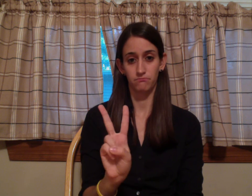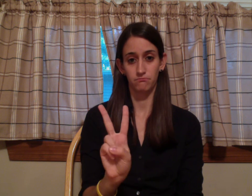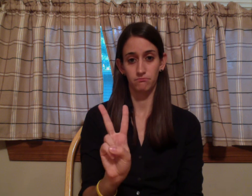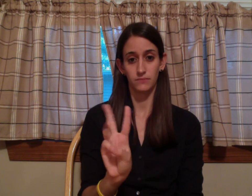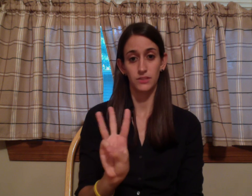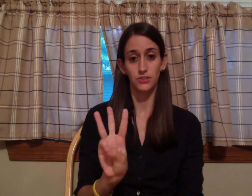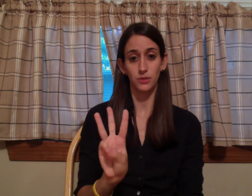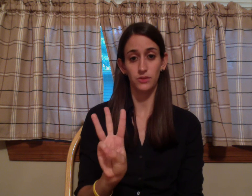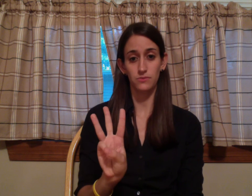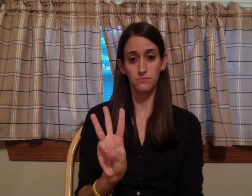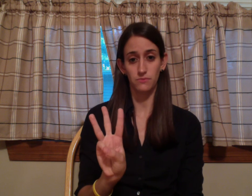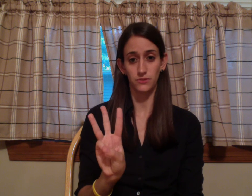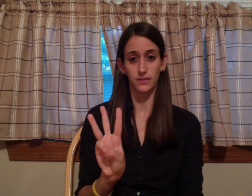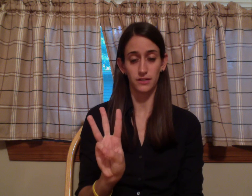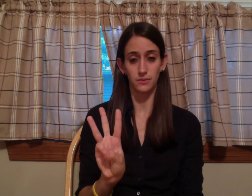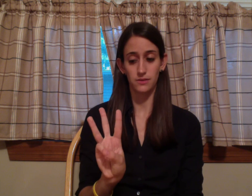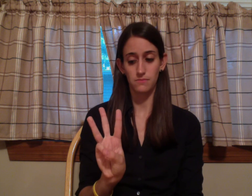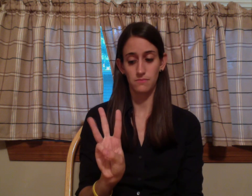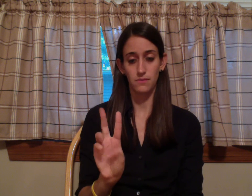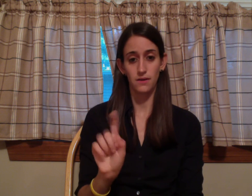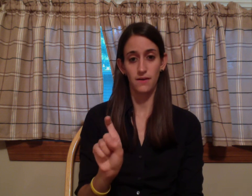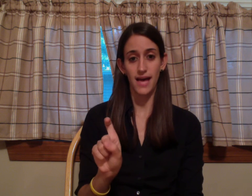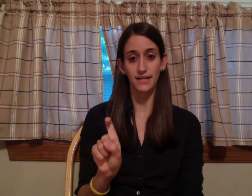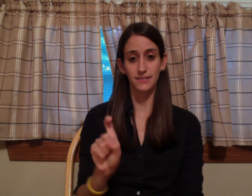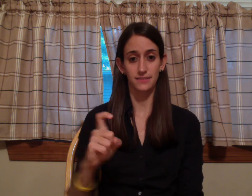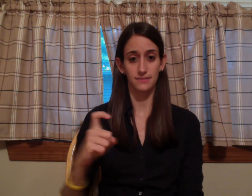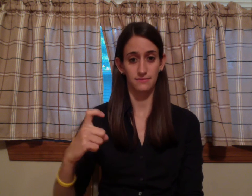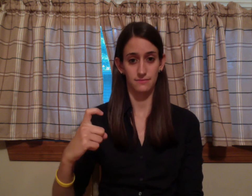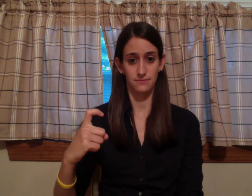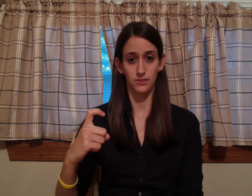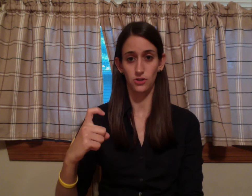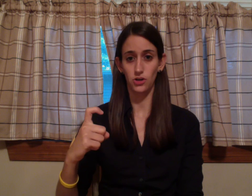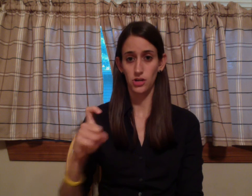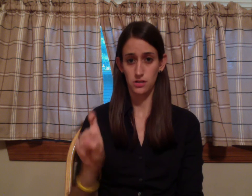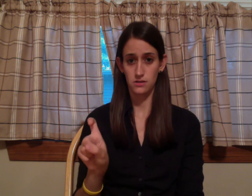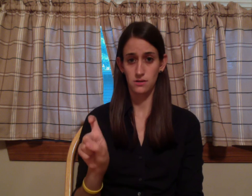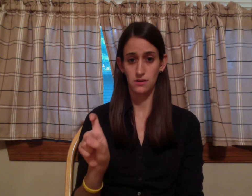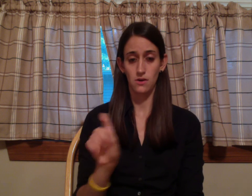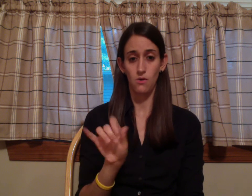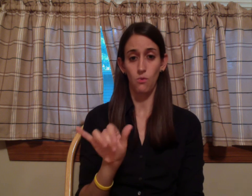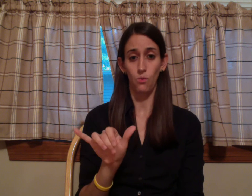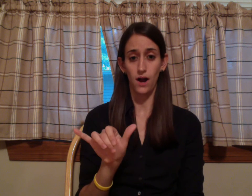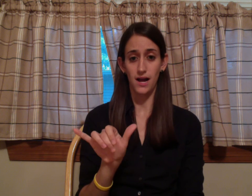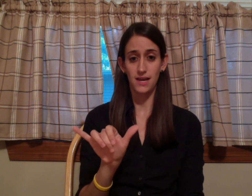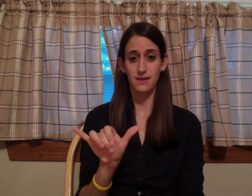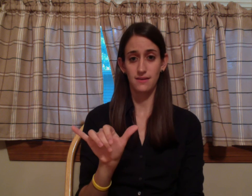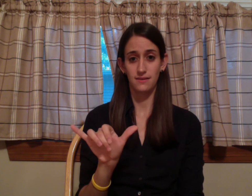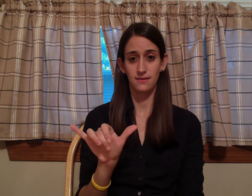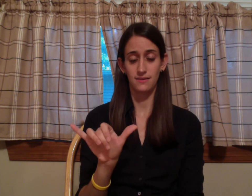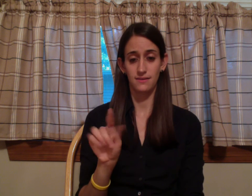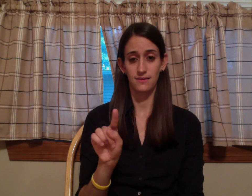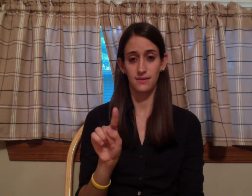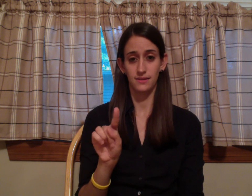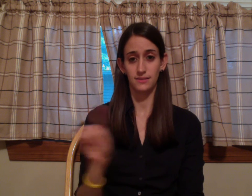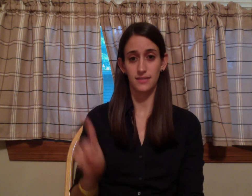W, looks like a W, X, little hook, Y, Z.